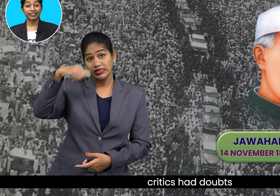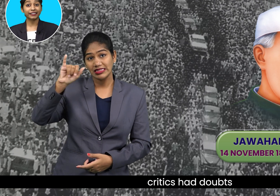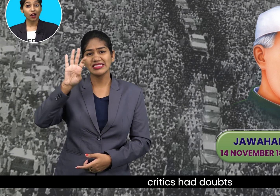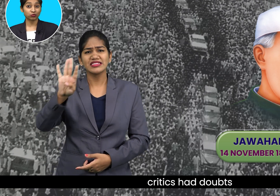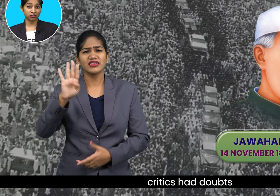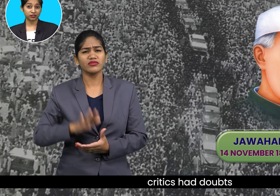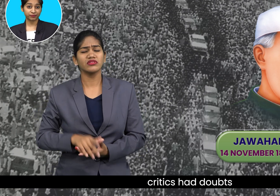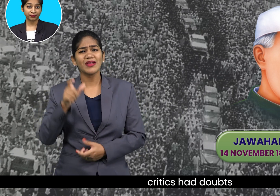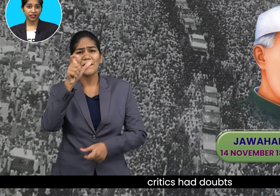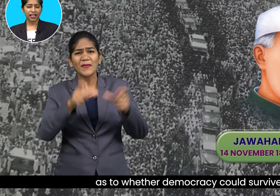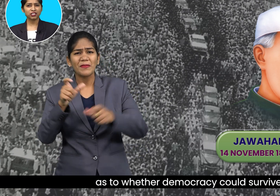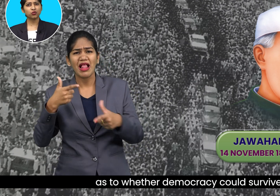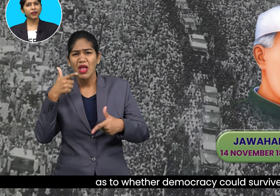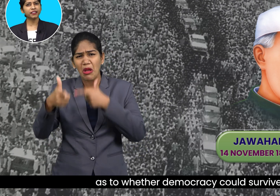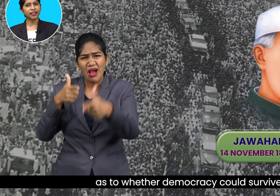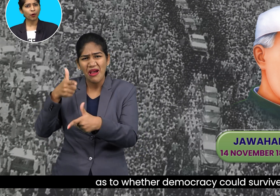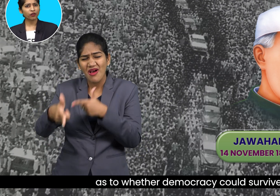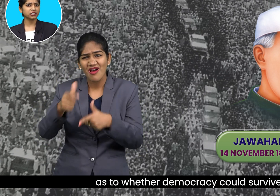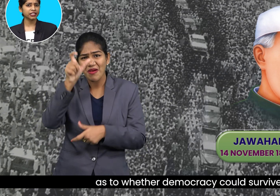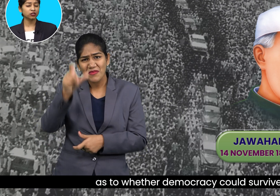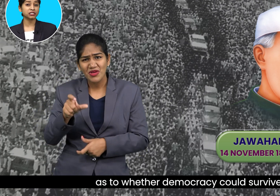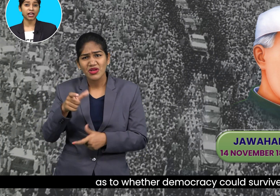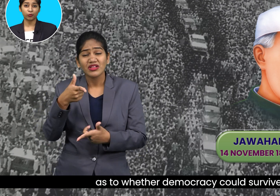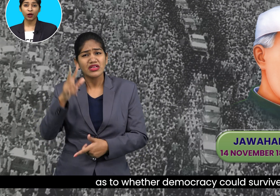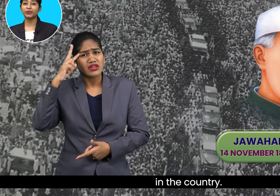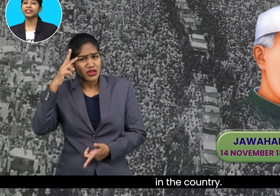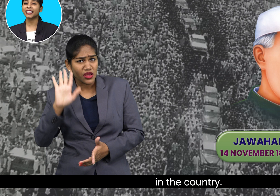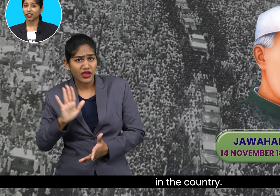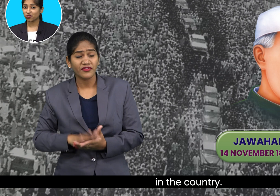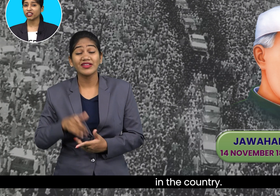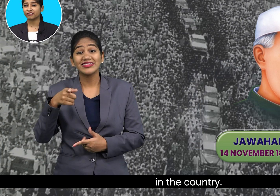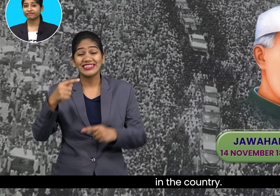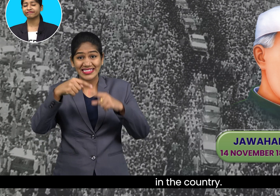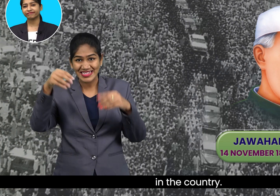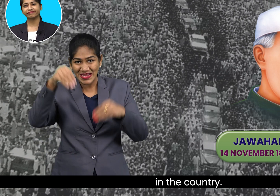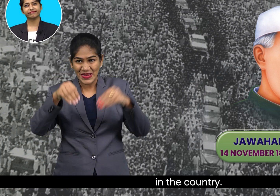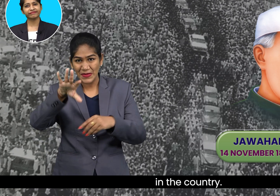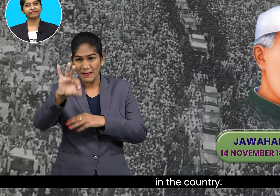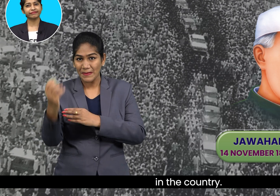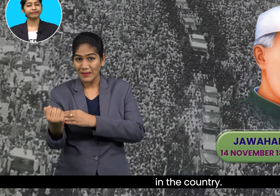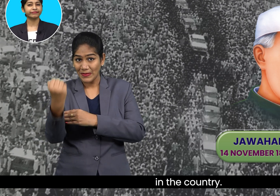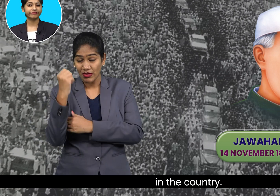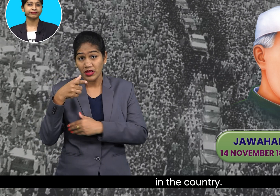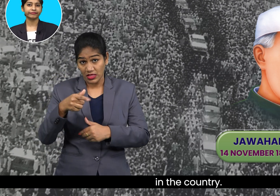had doubts as to whether democracy could survive in the country.